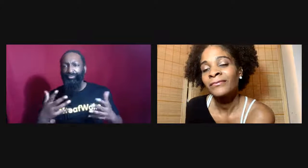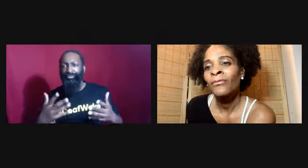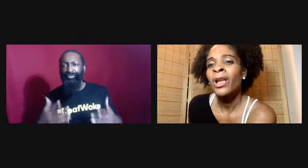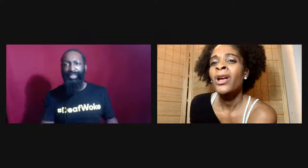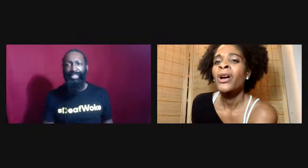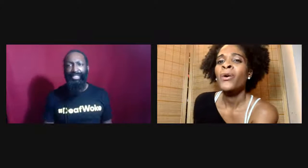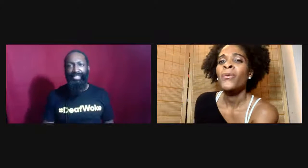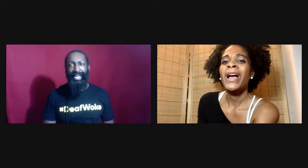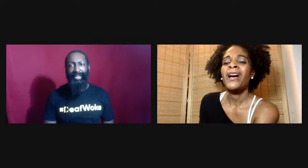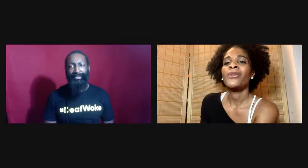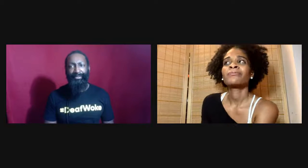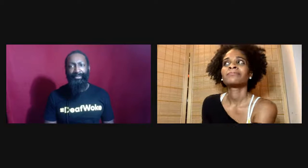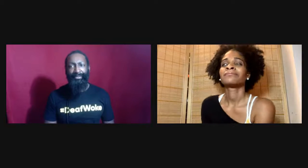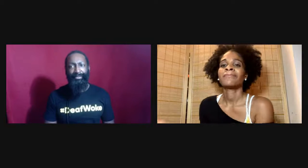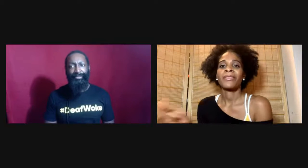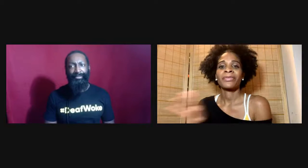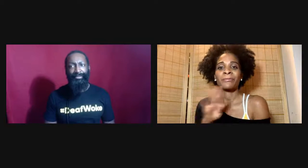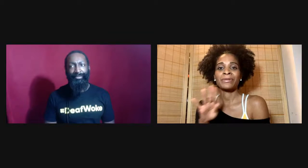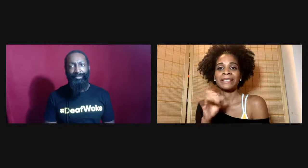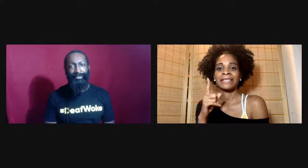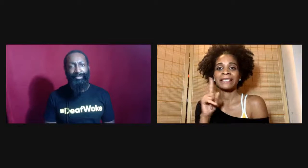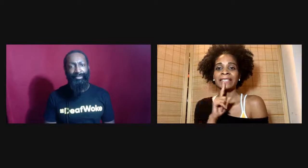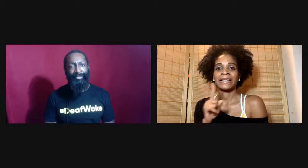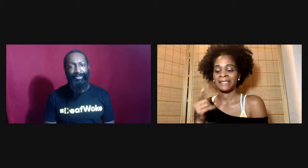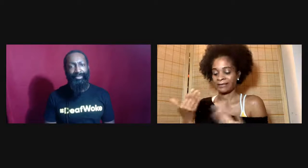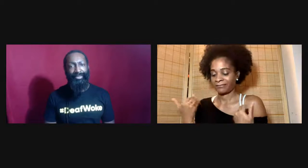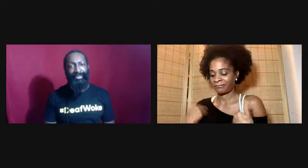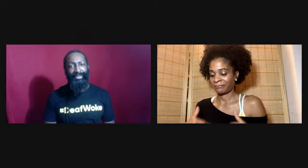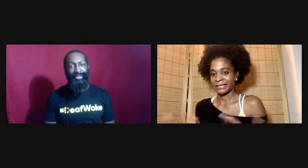You know, what is your business? What are you growing?